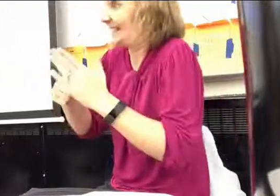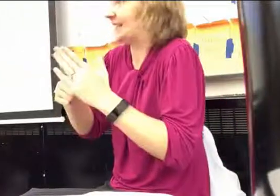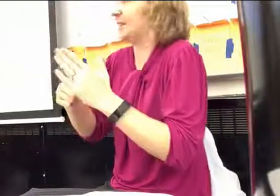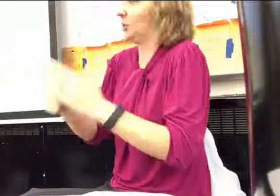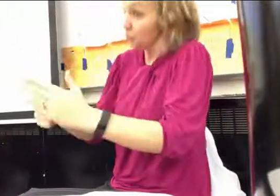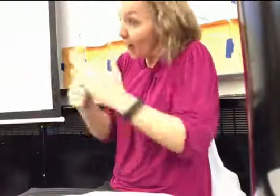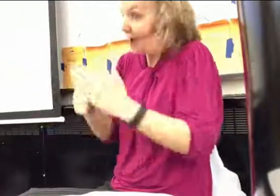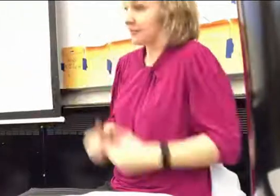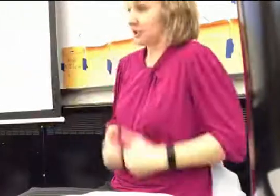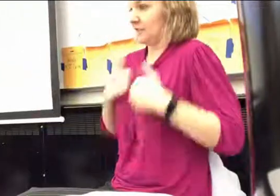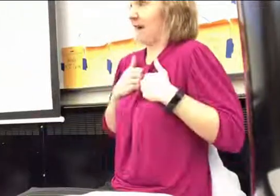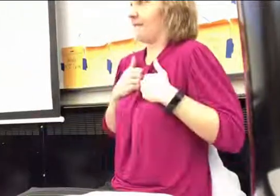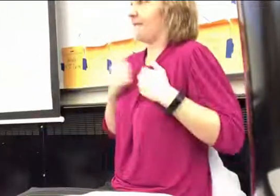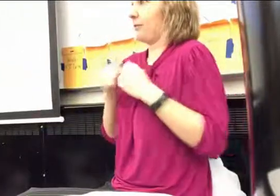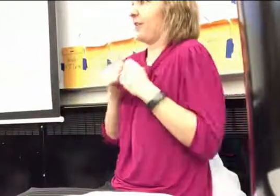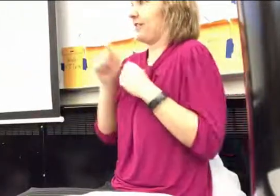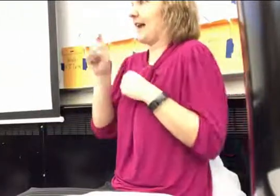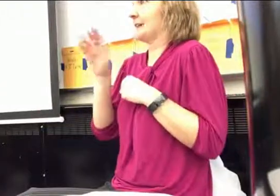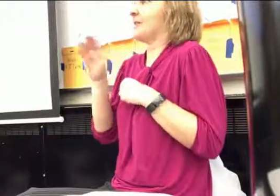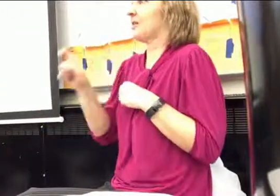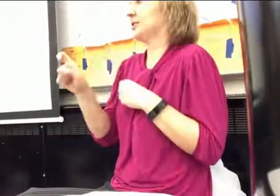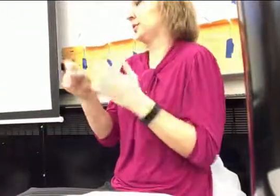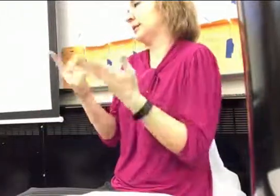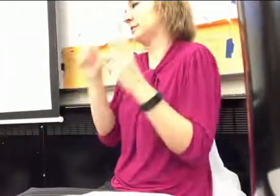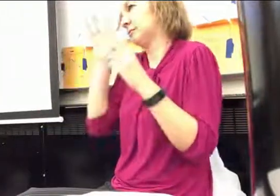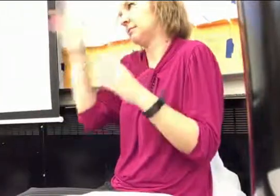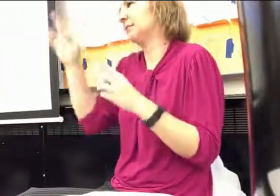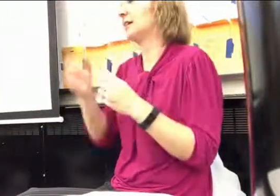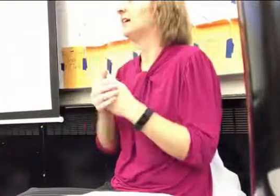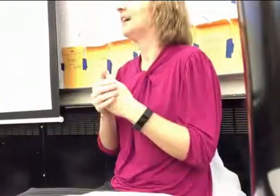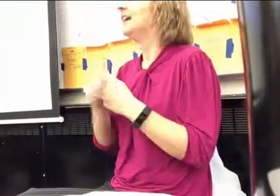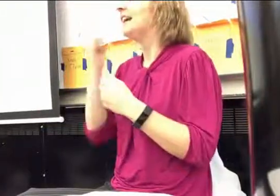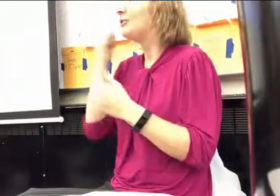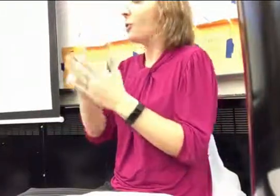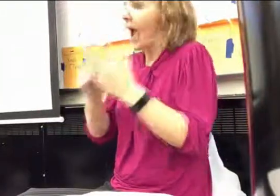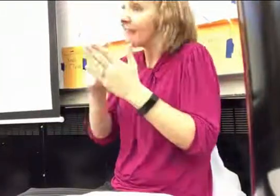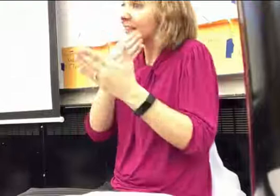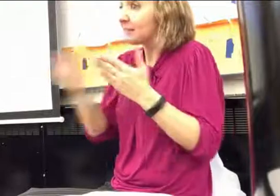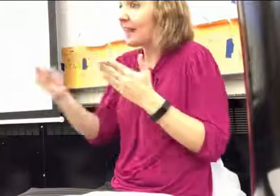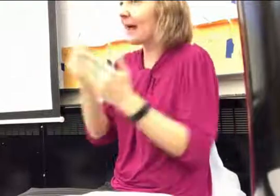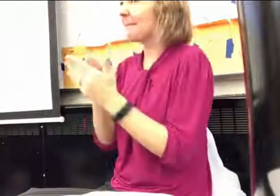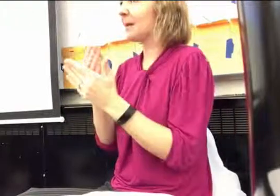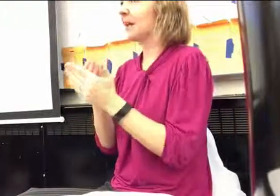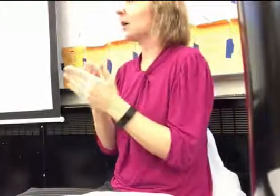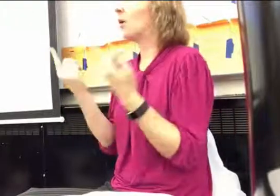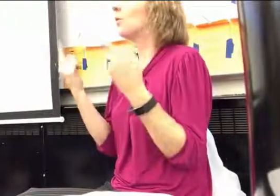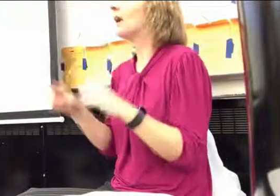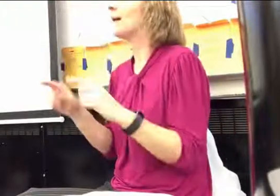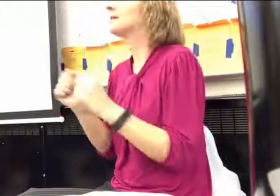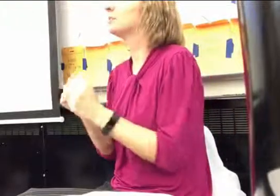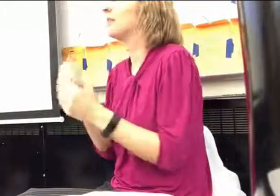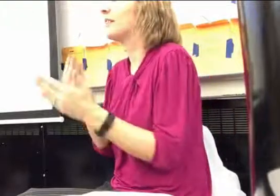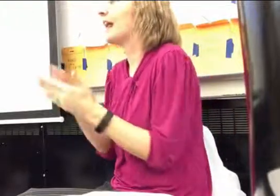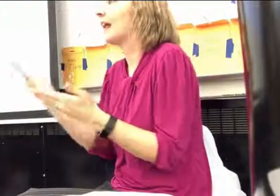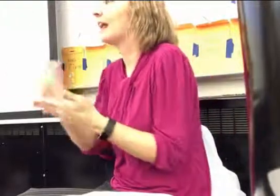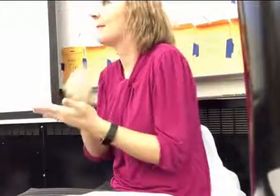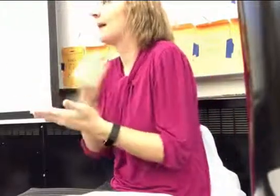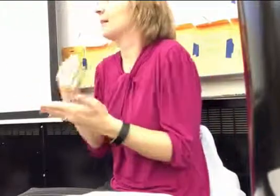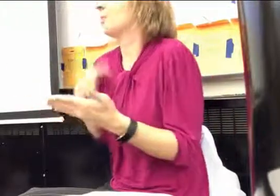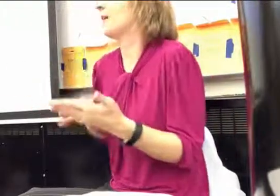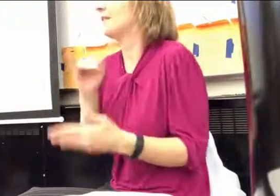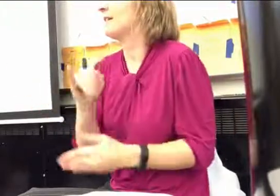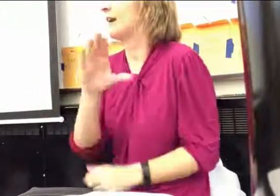product to survive. If you have no other choice and you have to spend this money, what's going to happen to the income and the profit of this